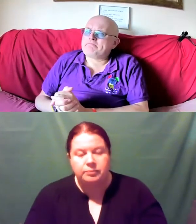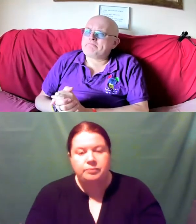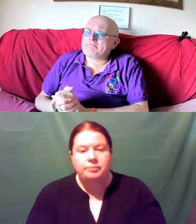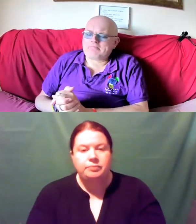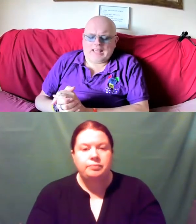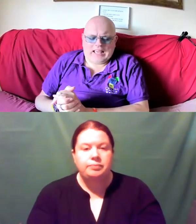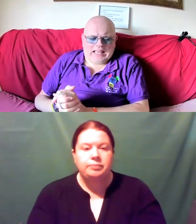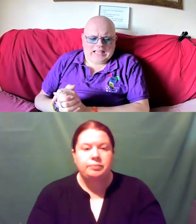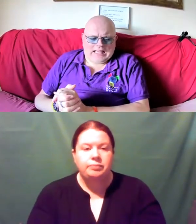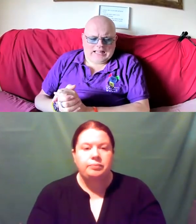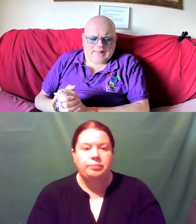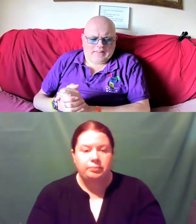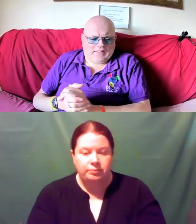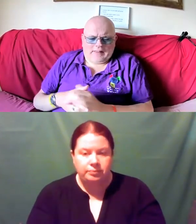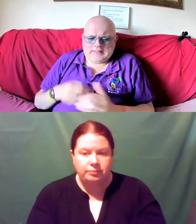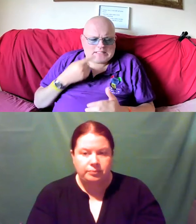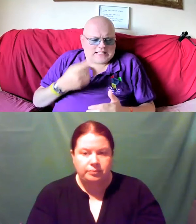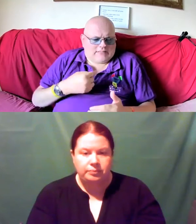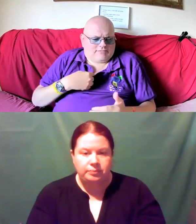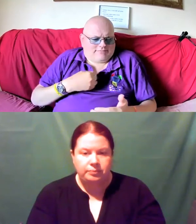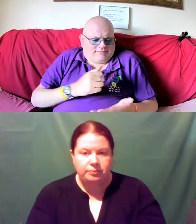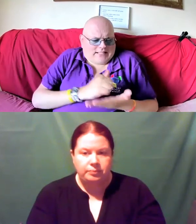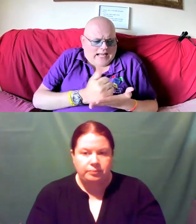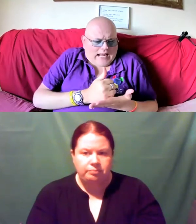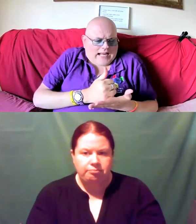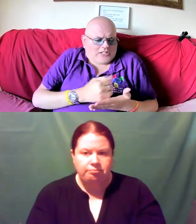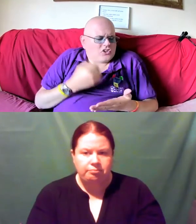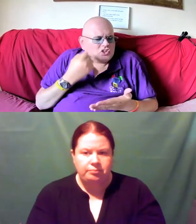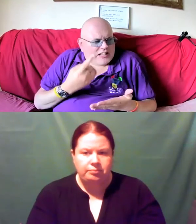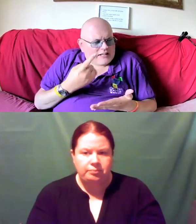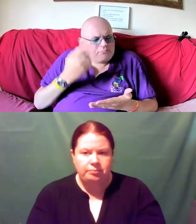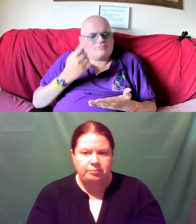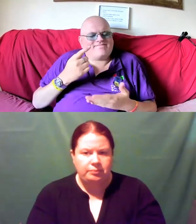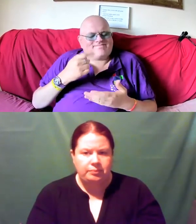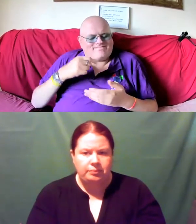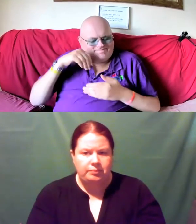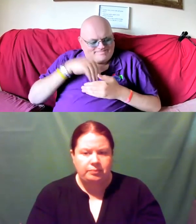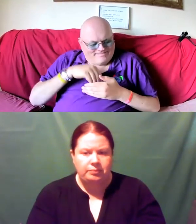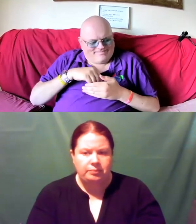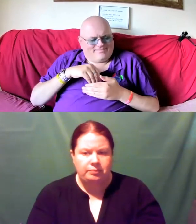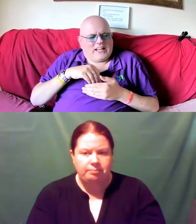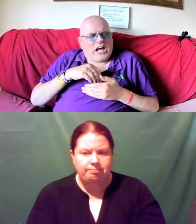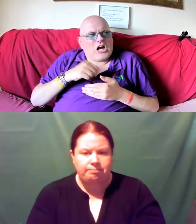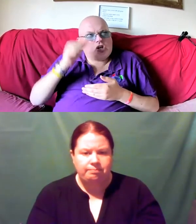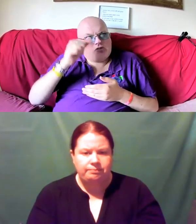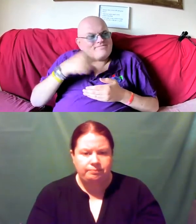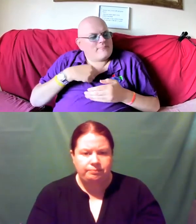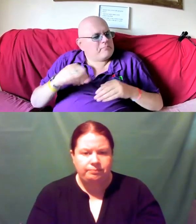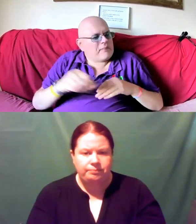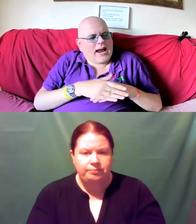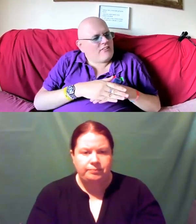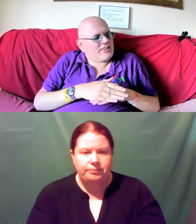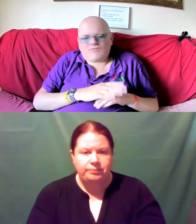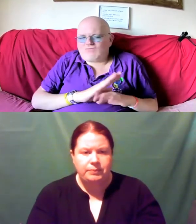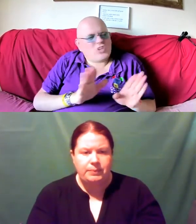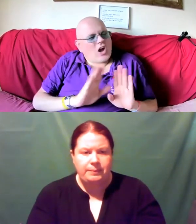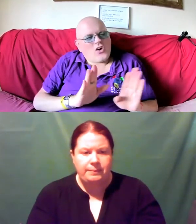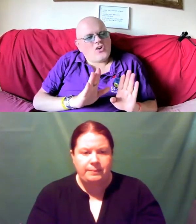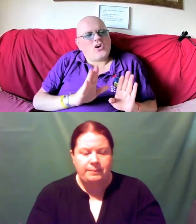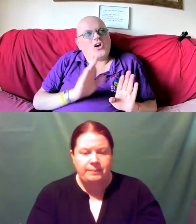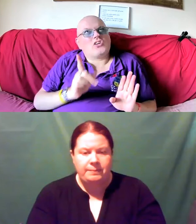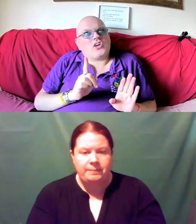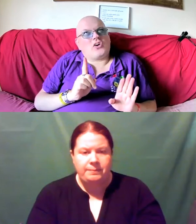consciously articulated that I was gay, but I did have a sense that I probably wouldn't get married. And so from the cult, the